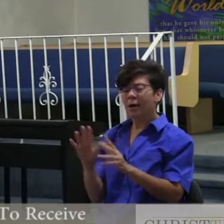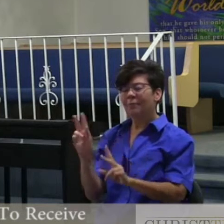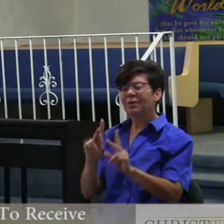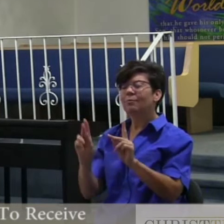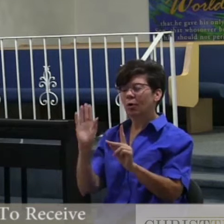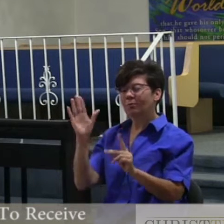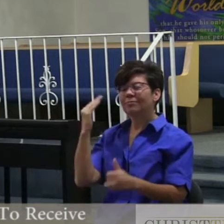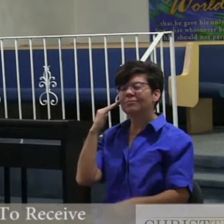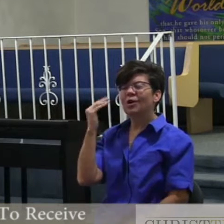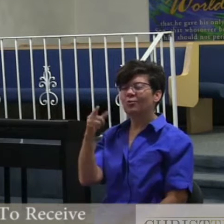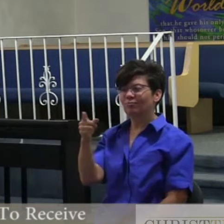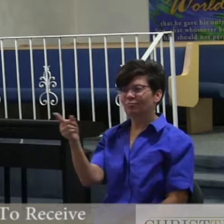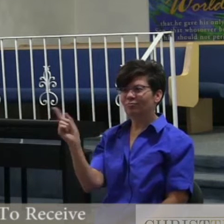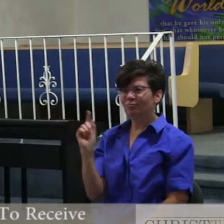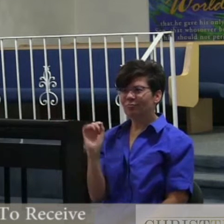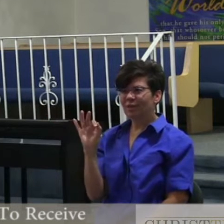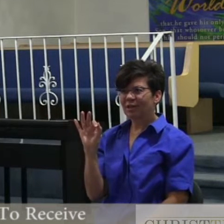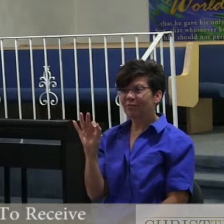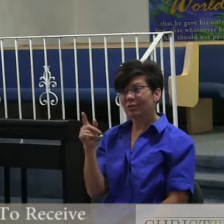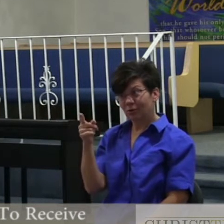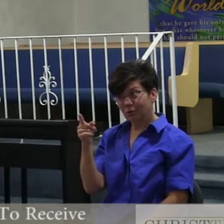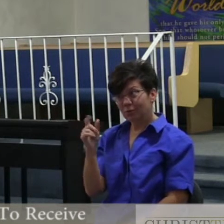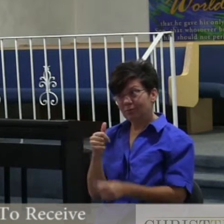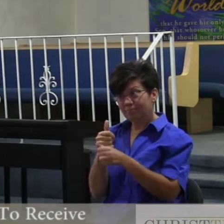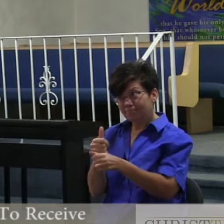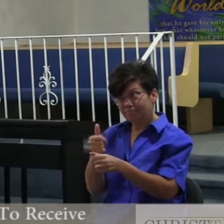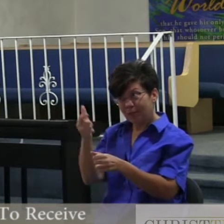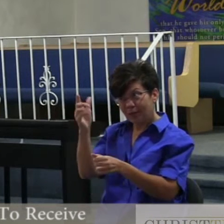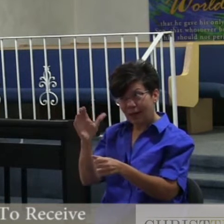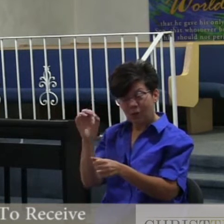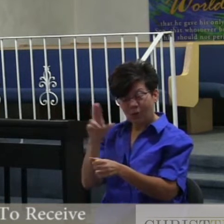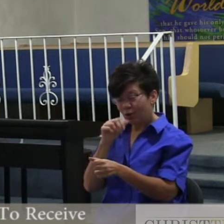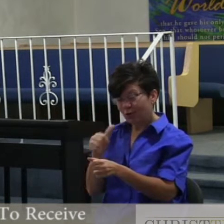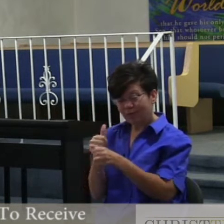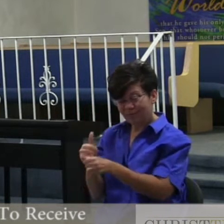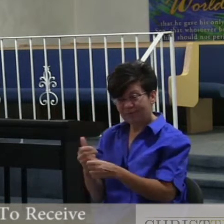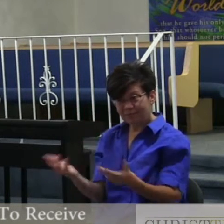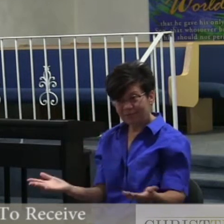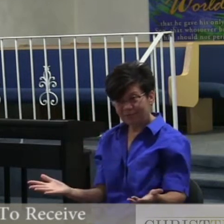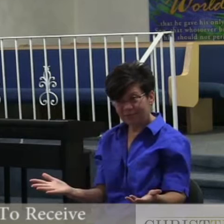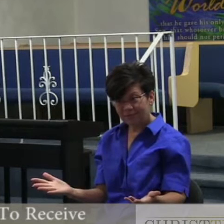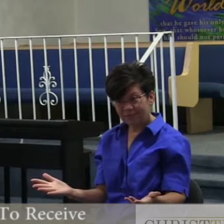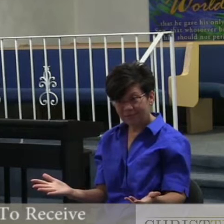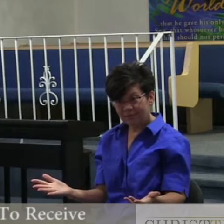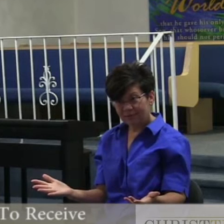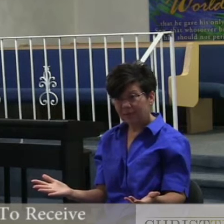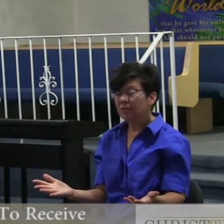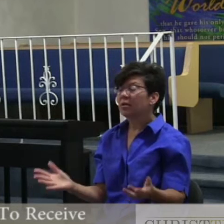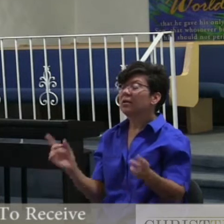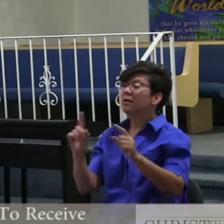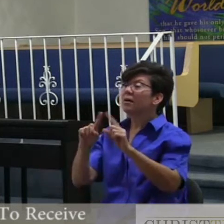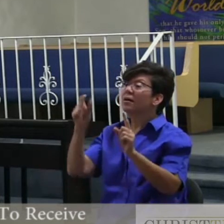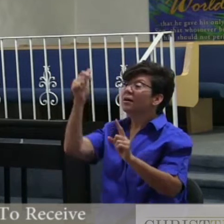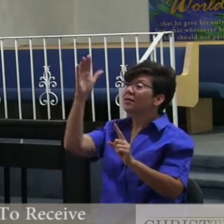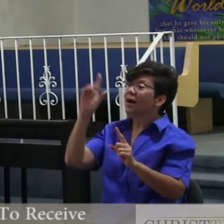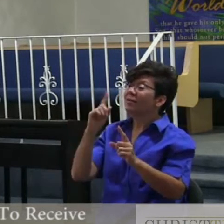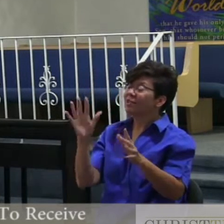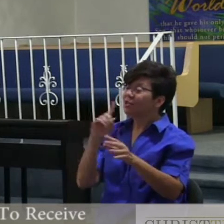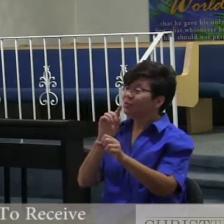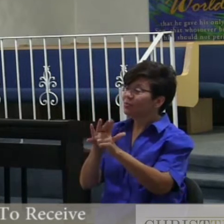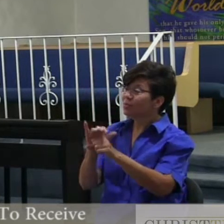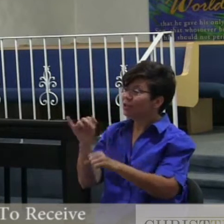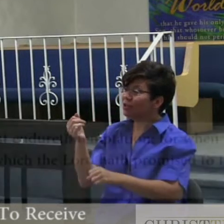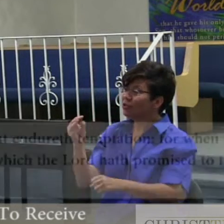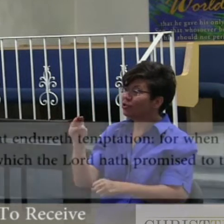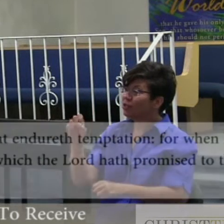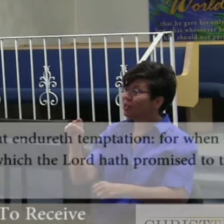still know if you're walking with God or you're not walking with God. But God promised us in